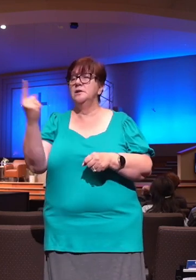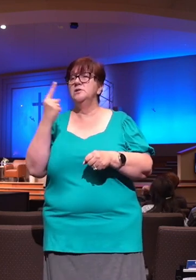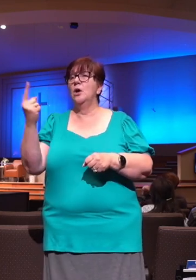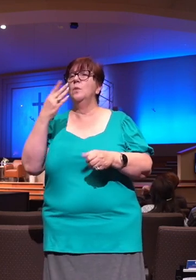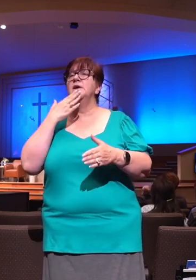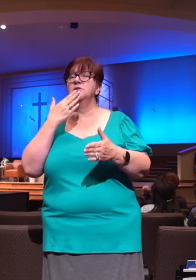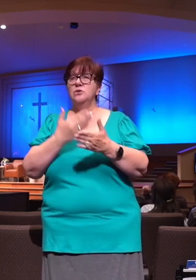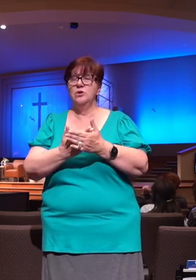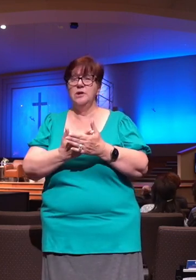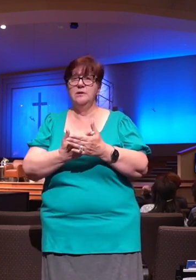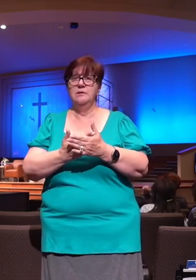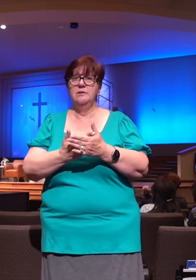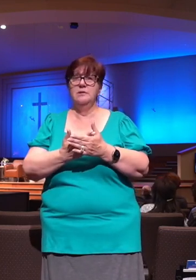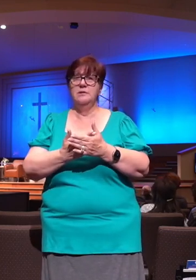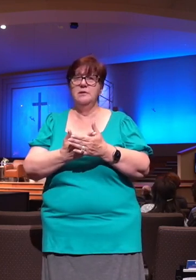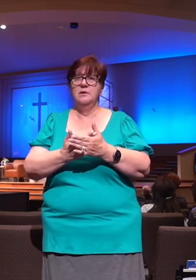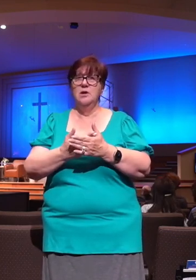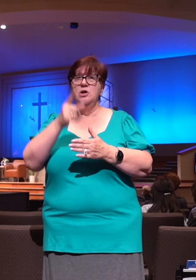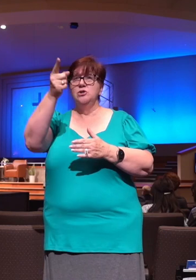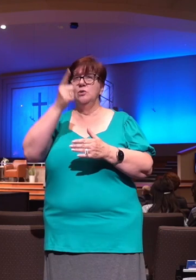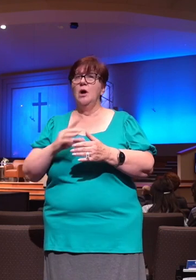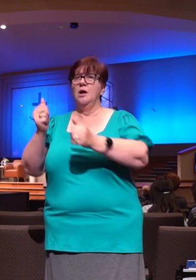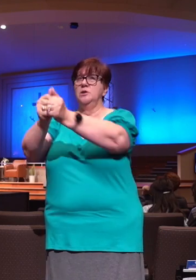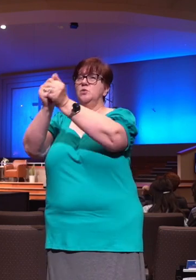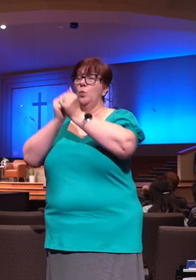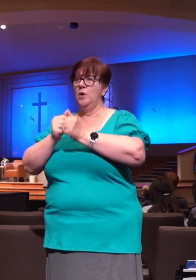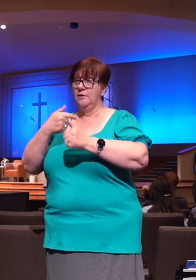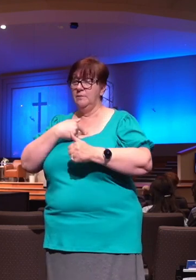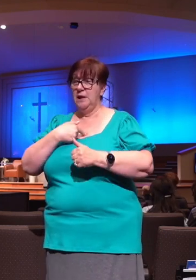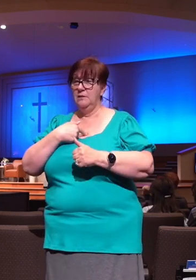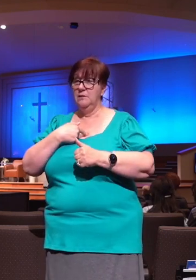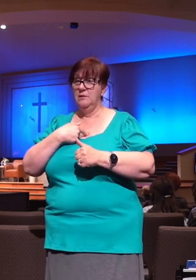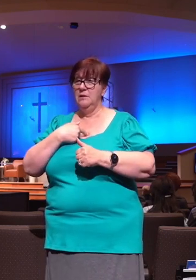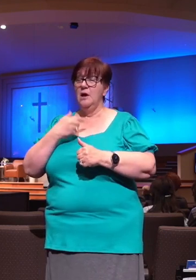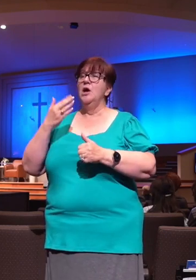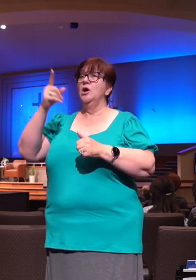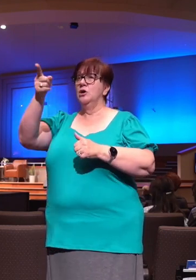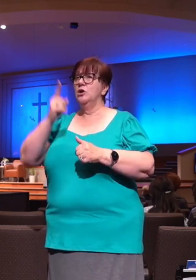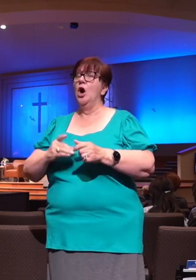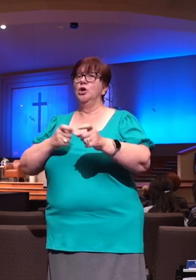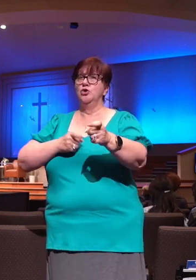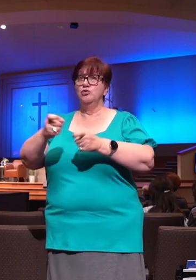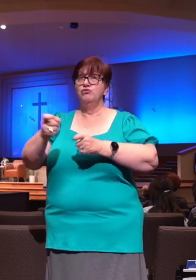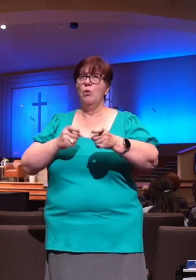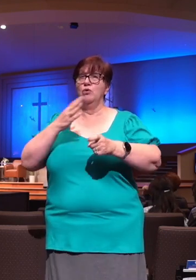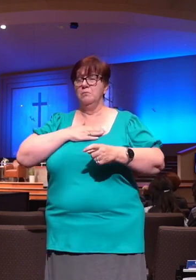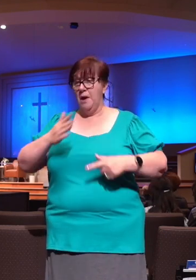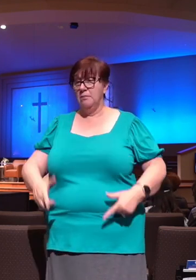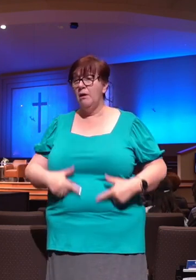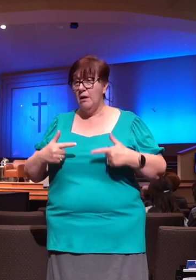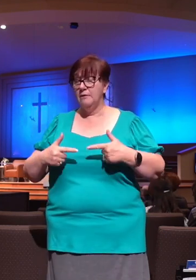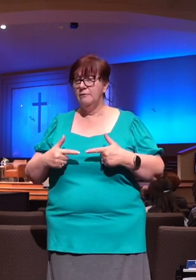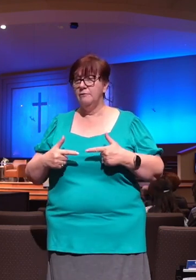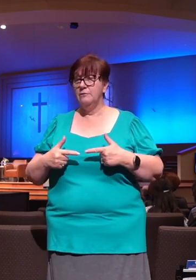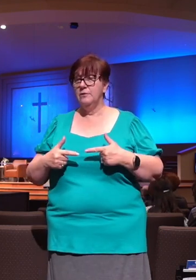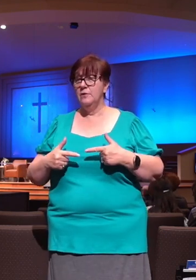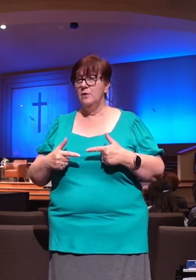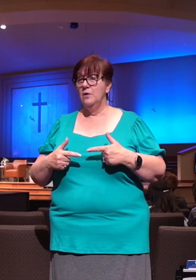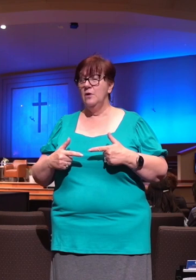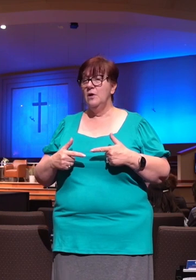he's with me, and he's in control, but he's always good. Now, think about these three promises here. If God is with you, and he's in control,